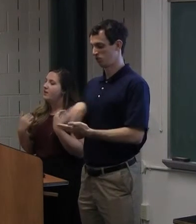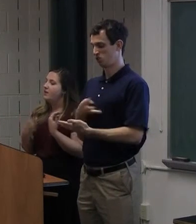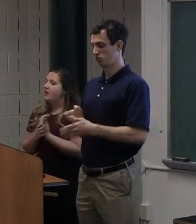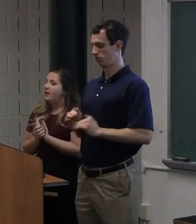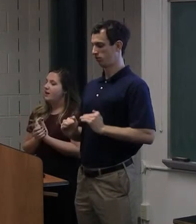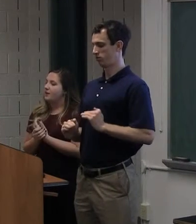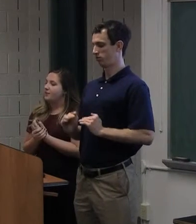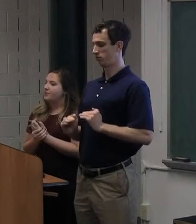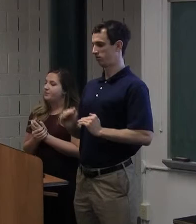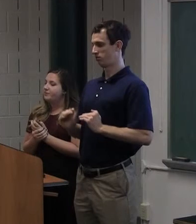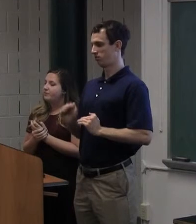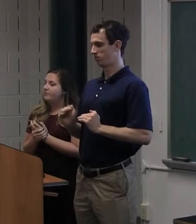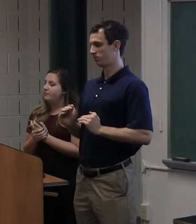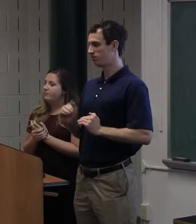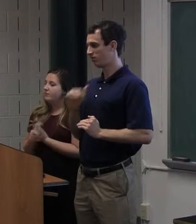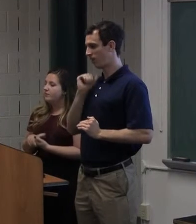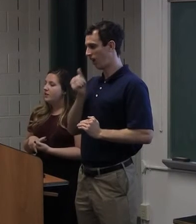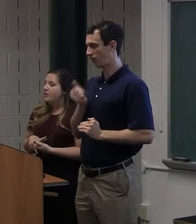stuff.